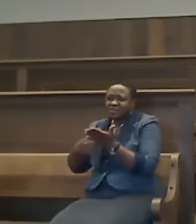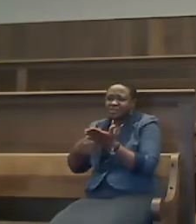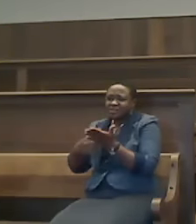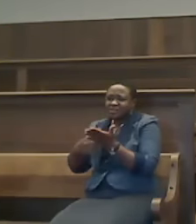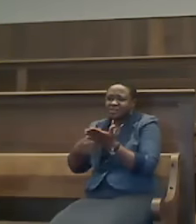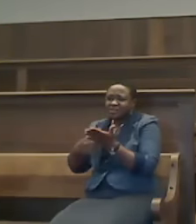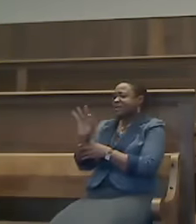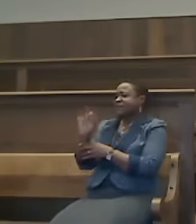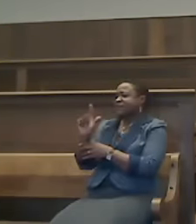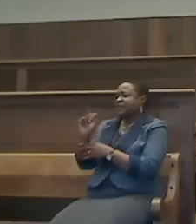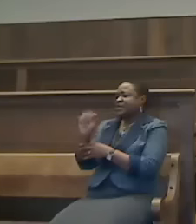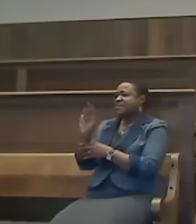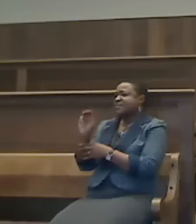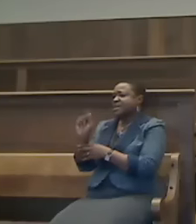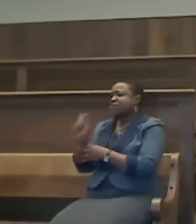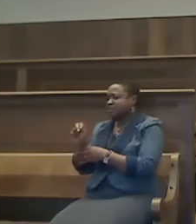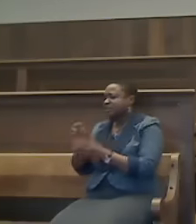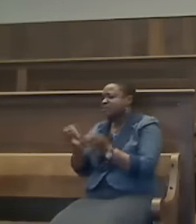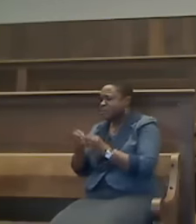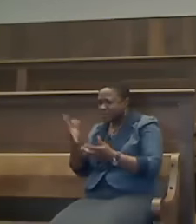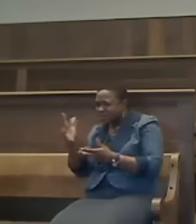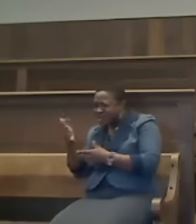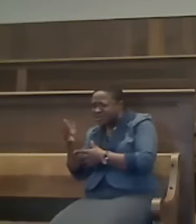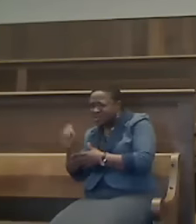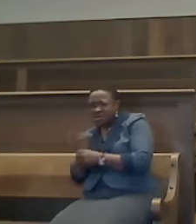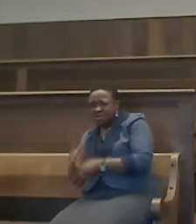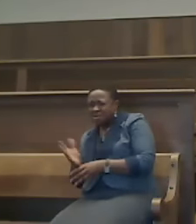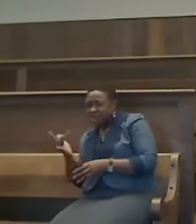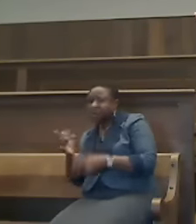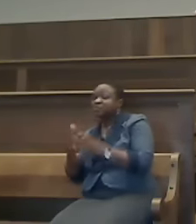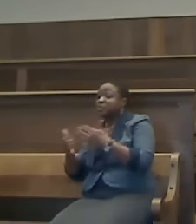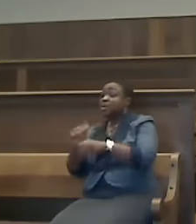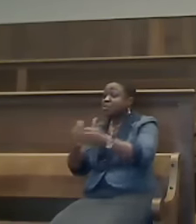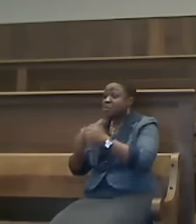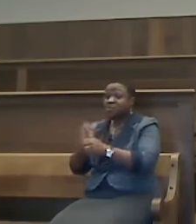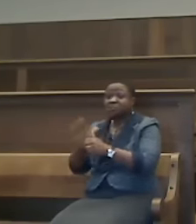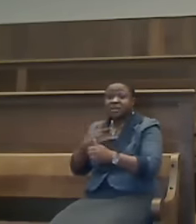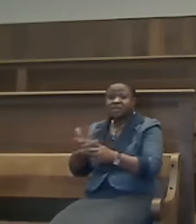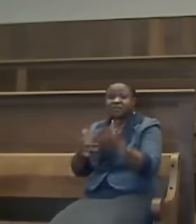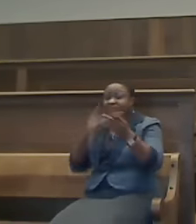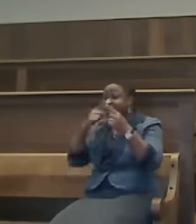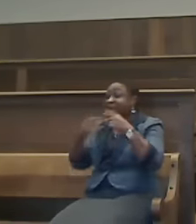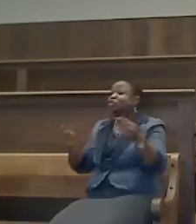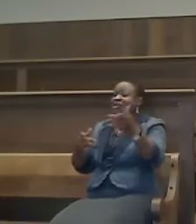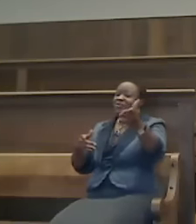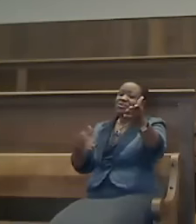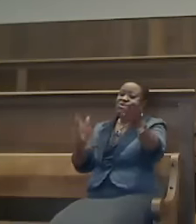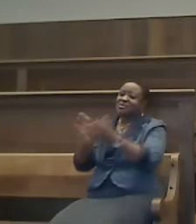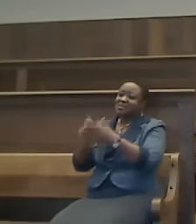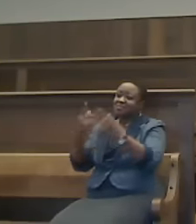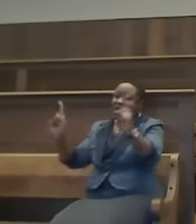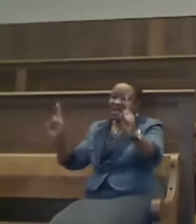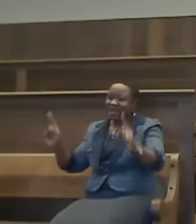these more specifically. And why would GMOs be causing these things? Anything else? Yes. I was waiting for that. It's